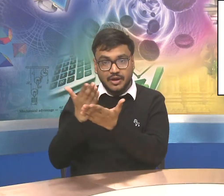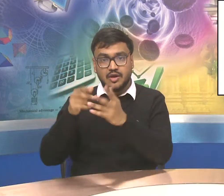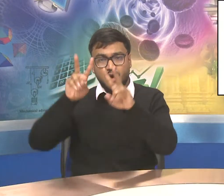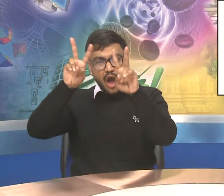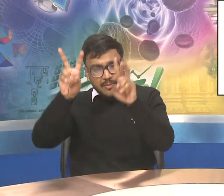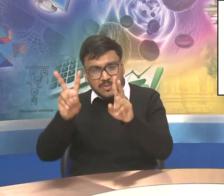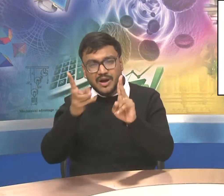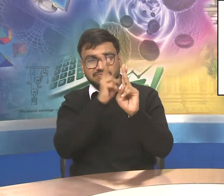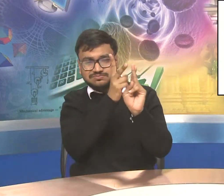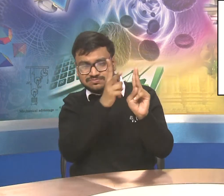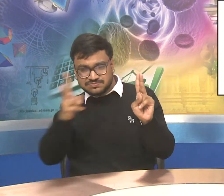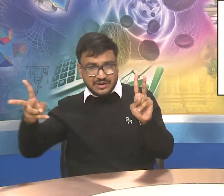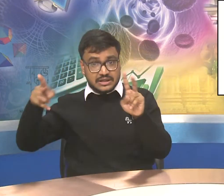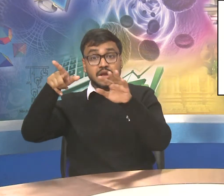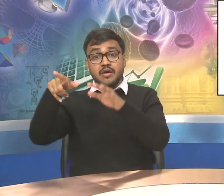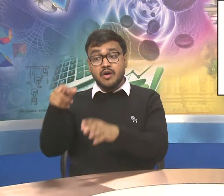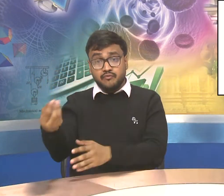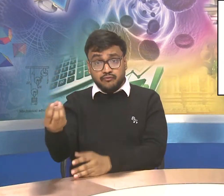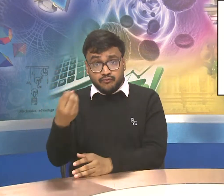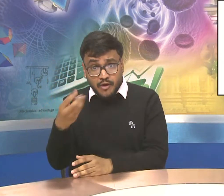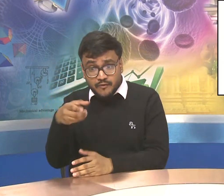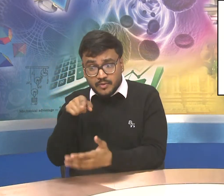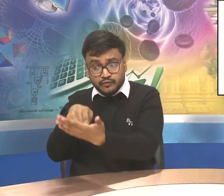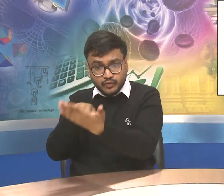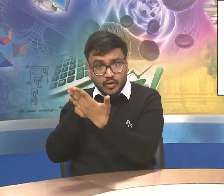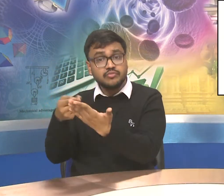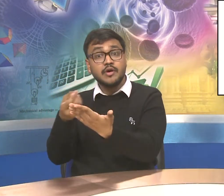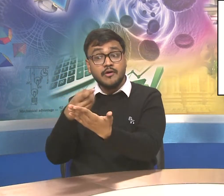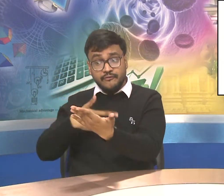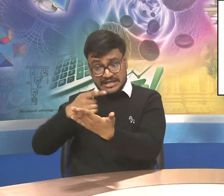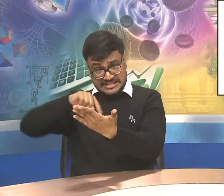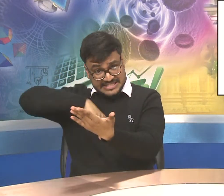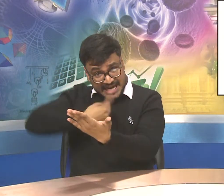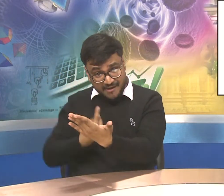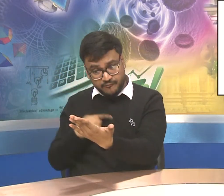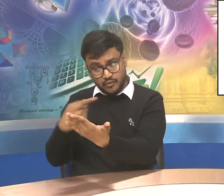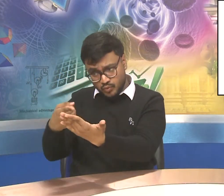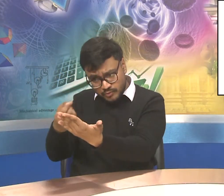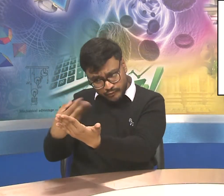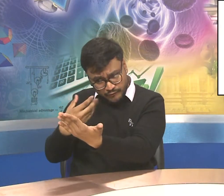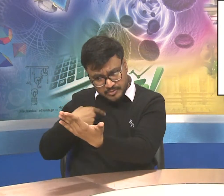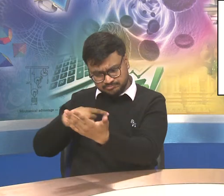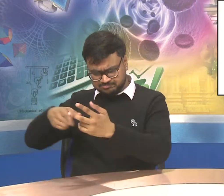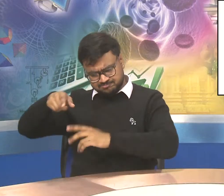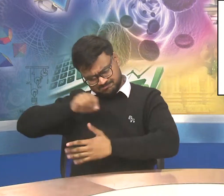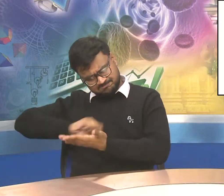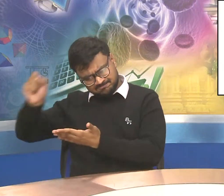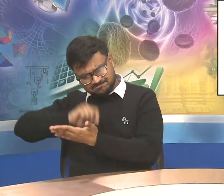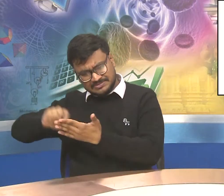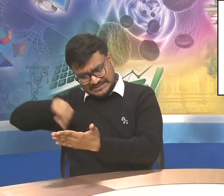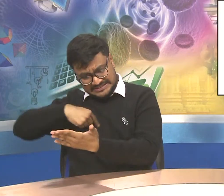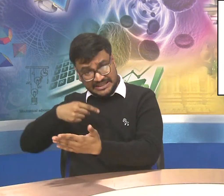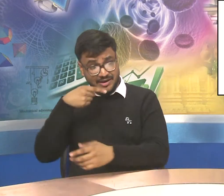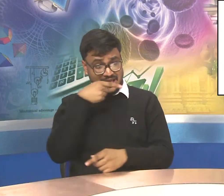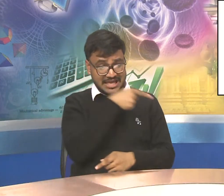be called an active service. In this, library staff provide services